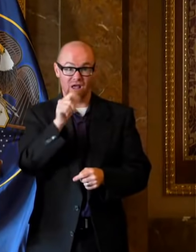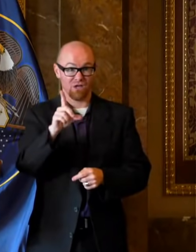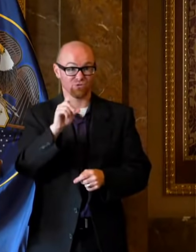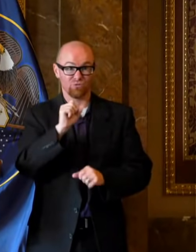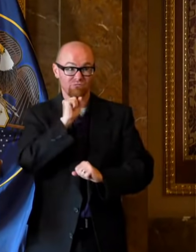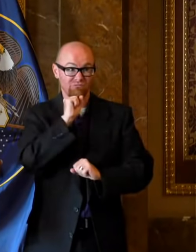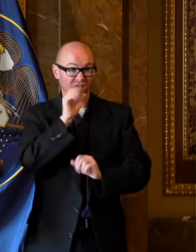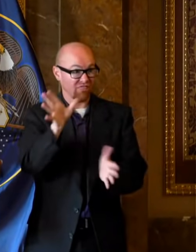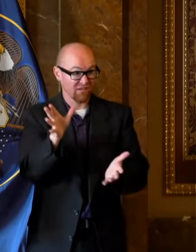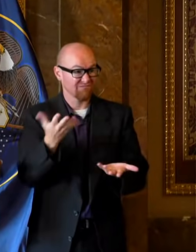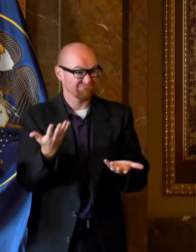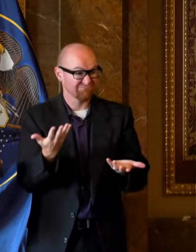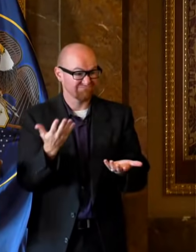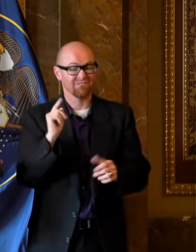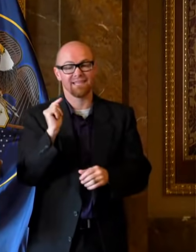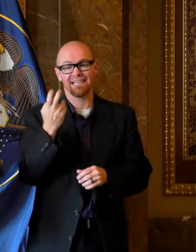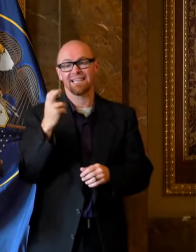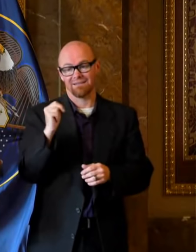we'll know soon,